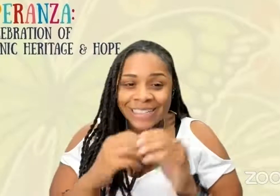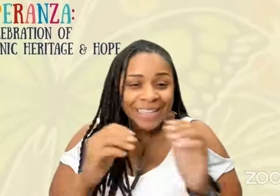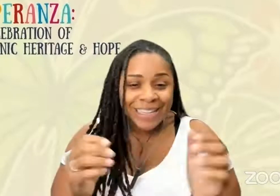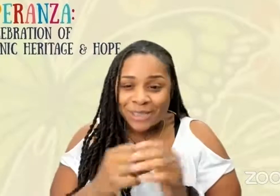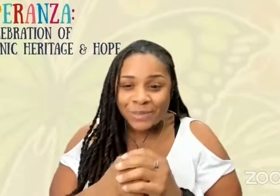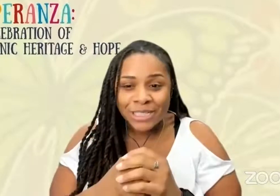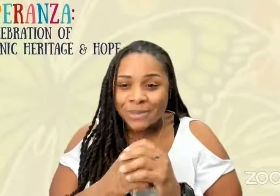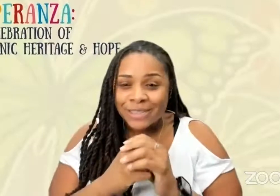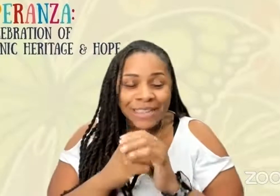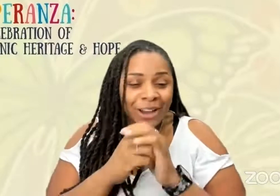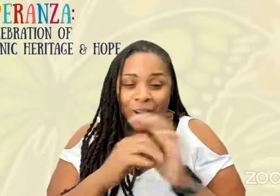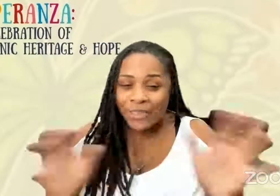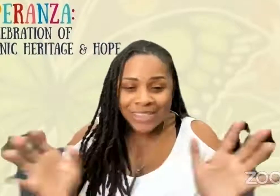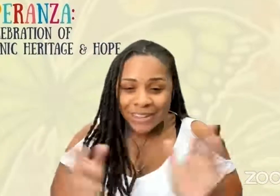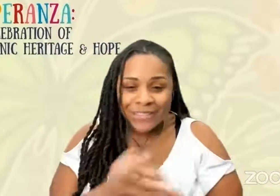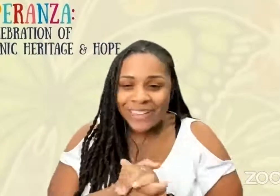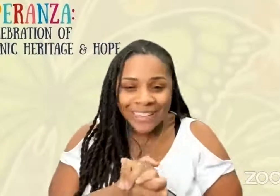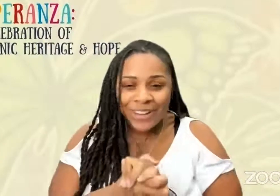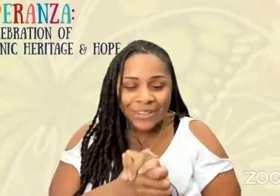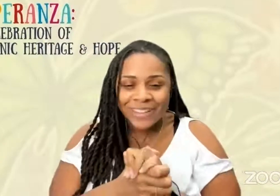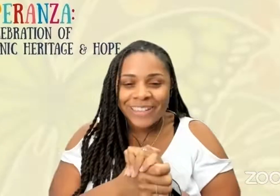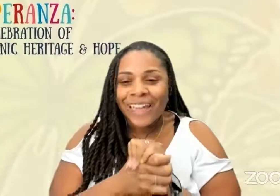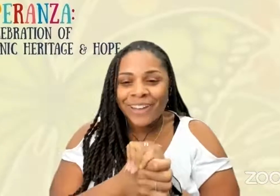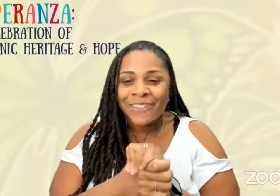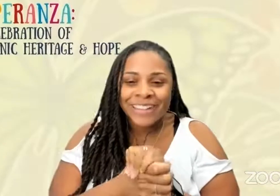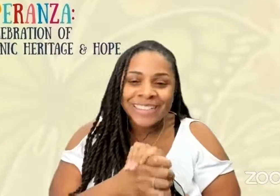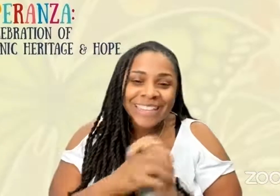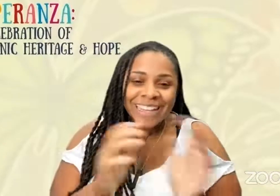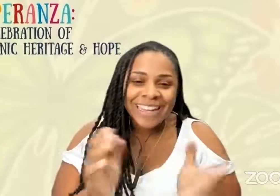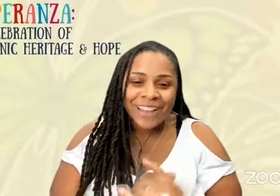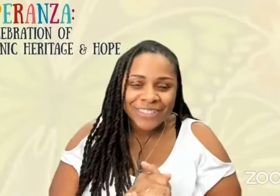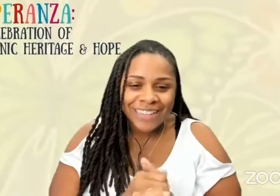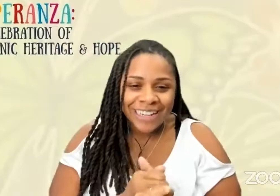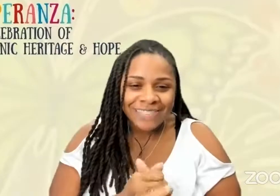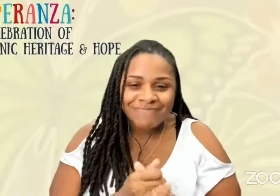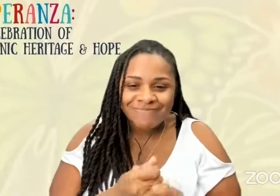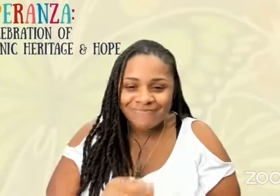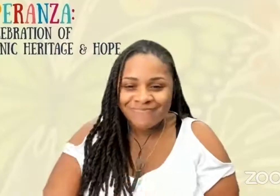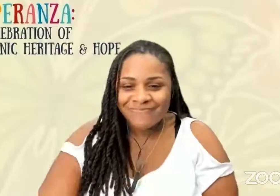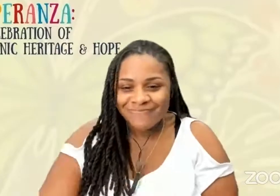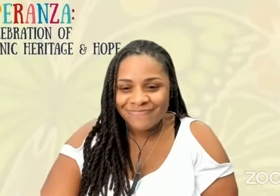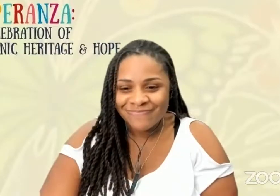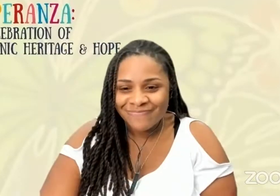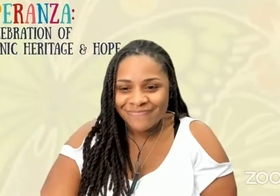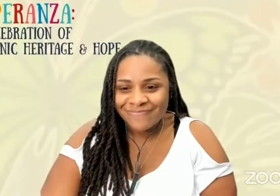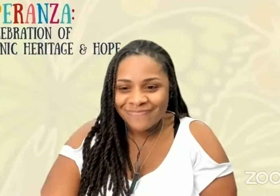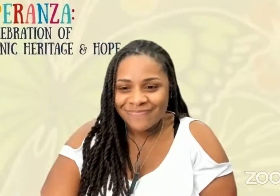dancing, eat some chips, all the stuff. Eat all of it. Have fun and have a good night.